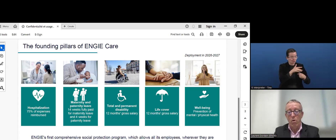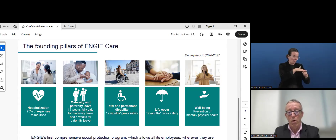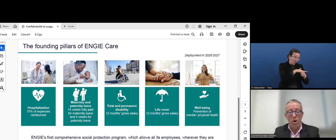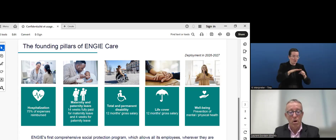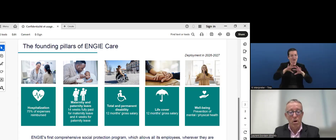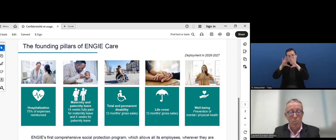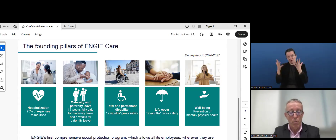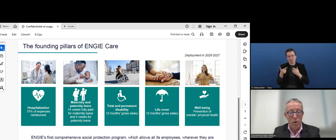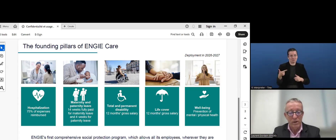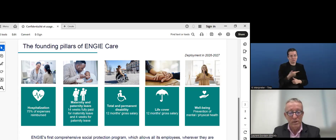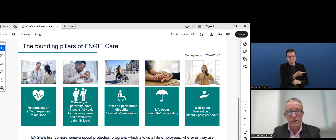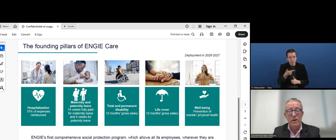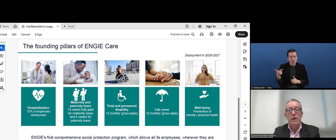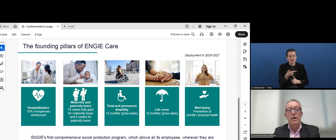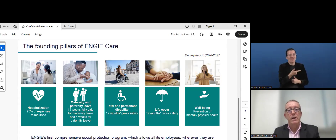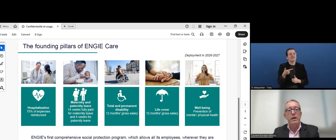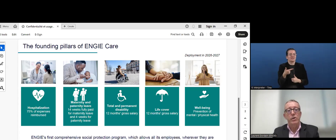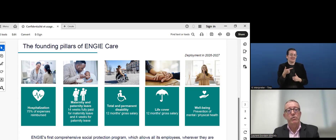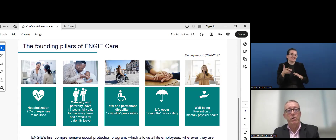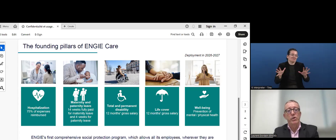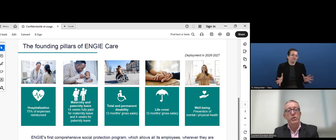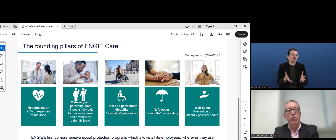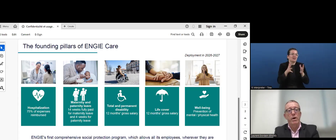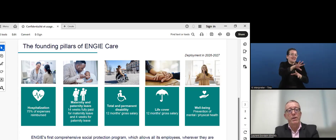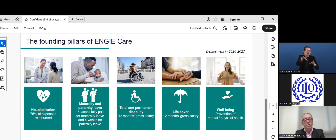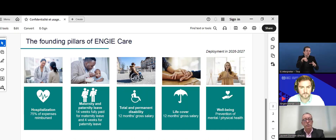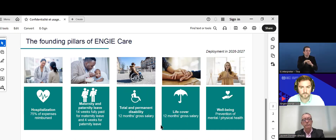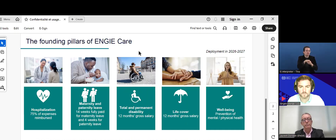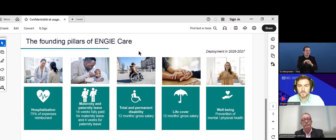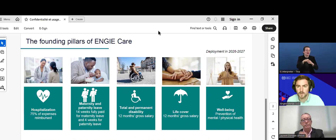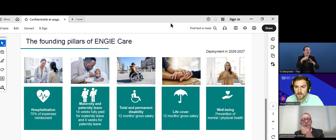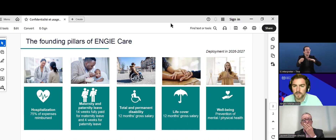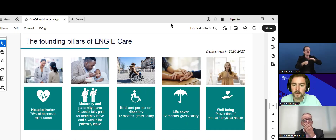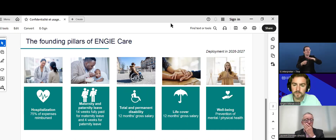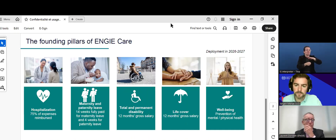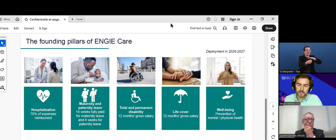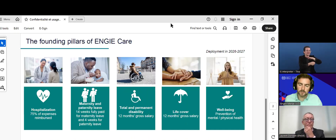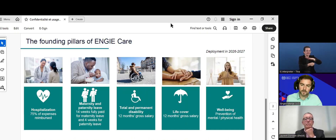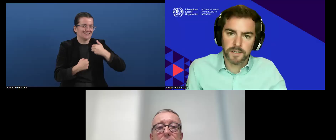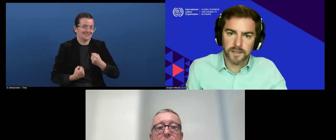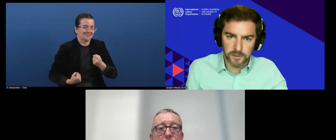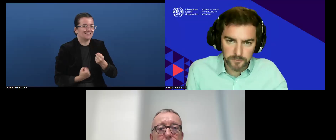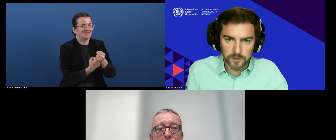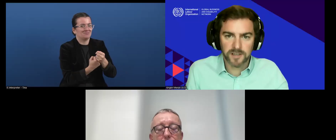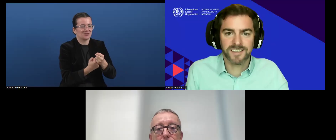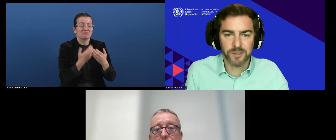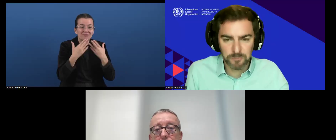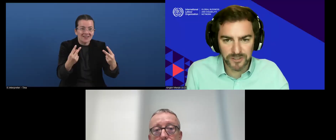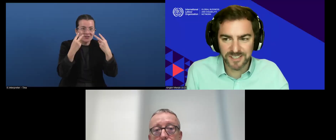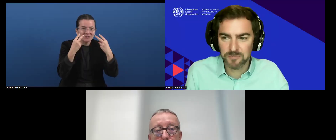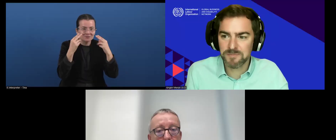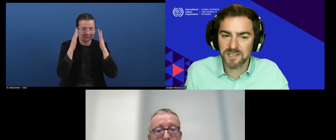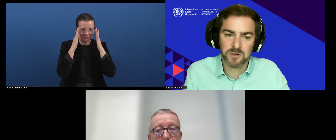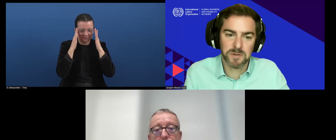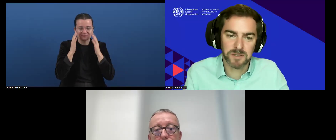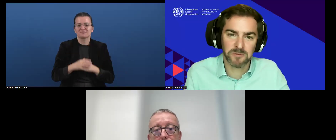all employees. Thank you very much for your attention. Thank you very much, Laurent, and thank you for your